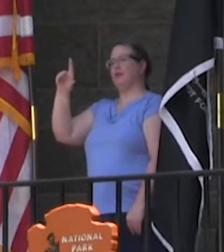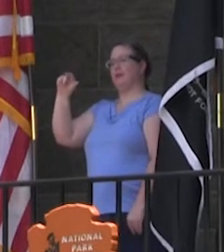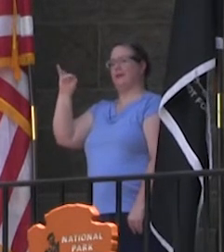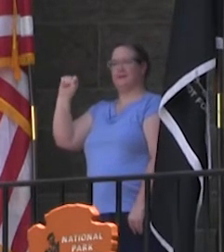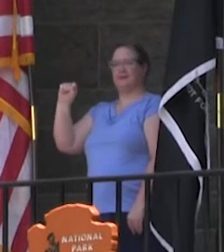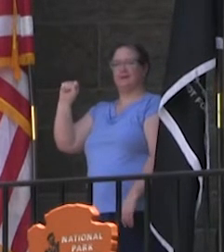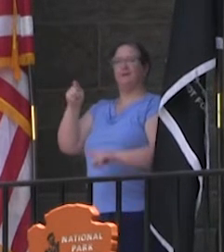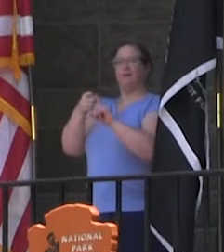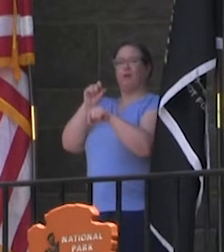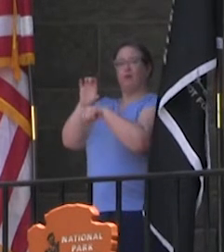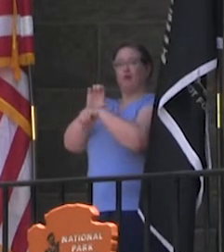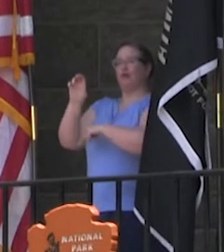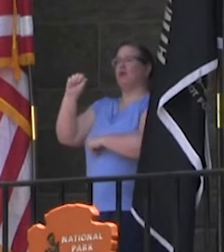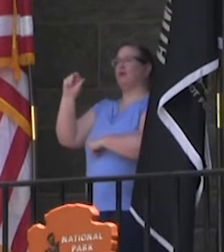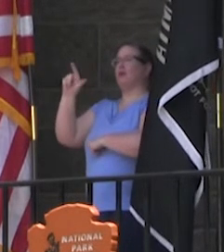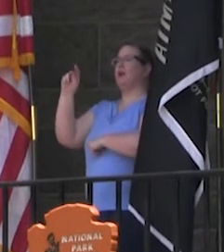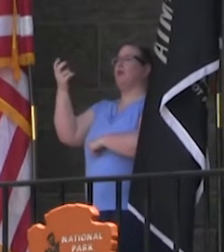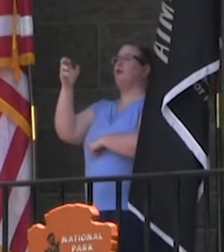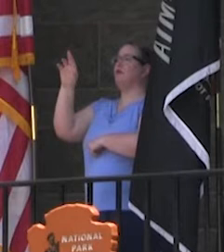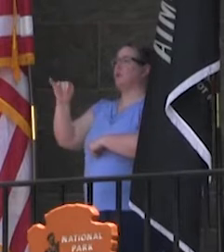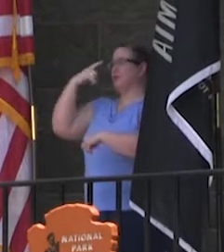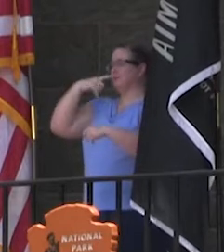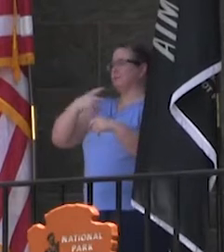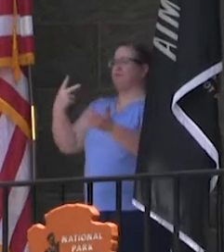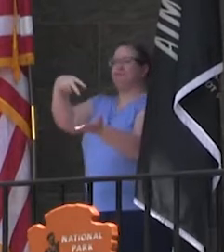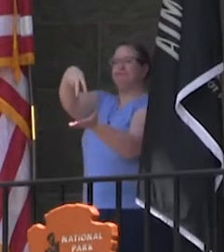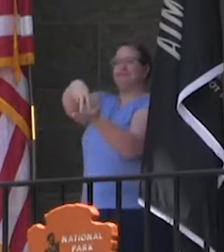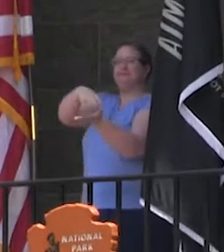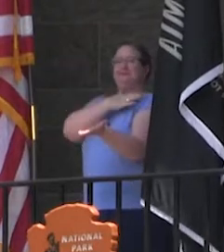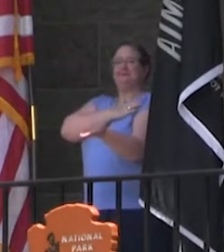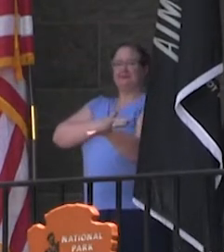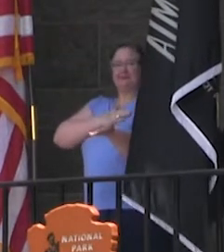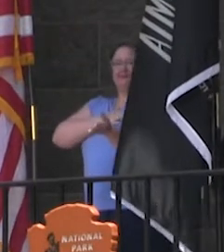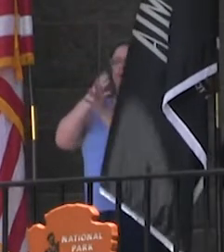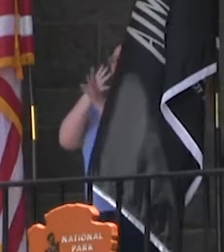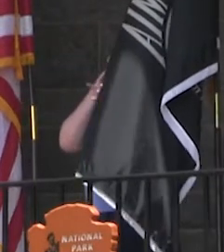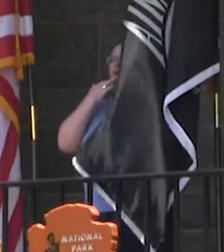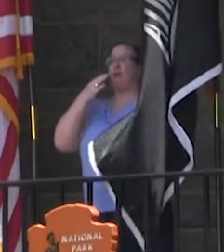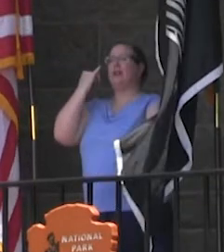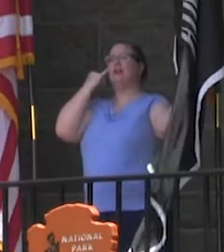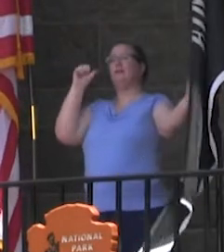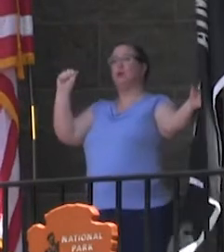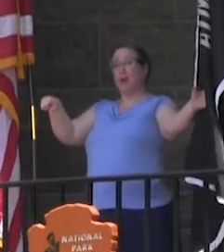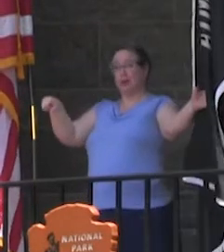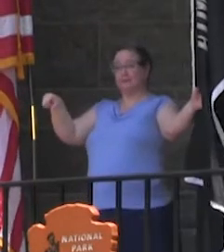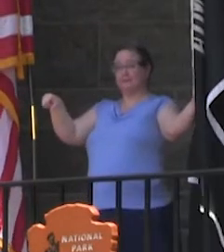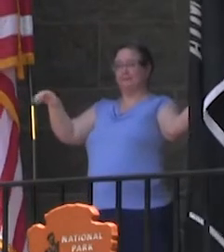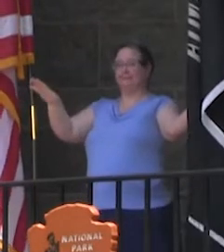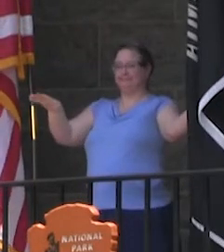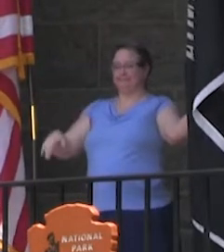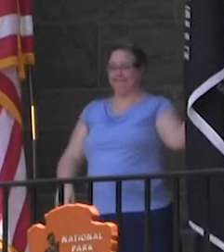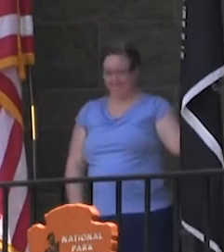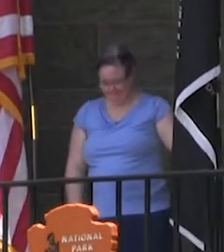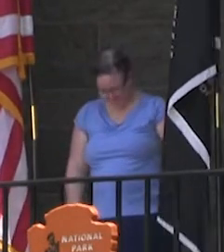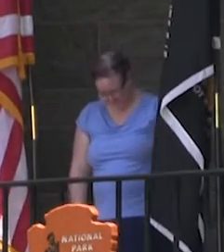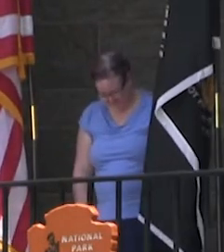Church. Will you please stand for the advancement of the colors, if you are able?